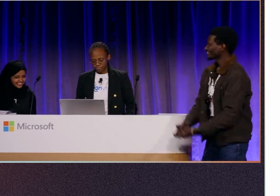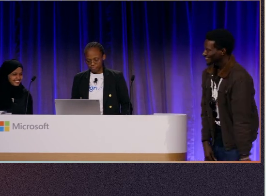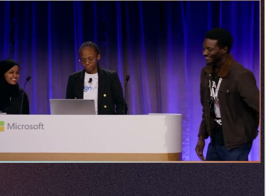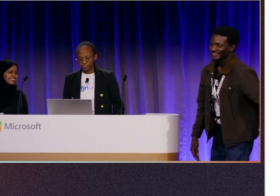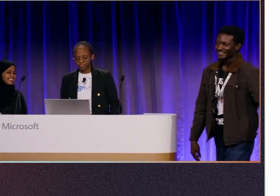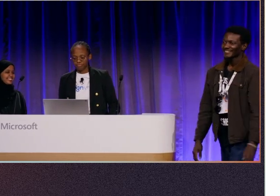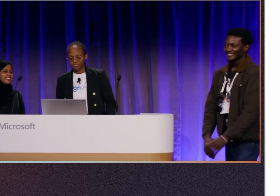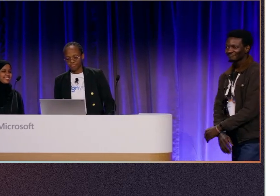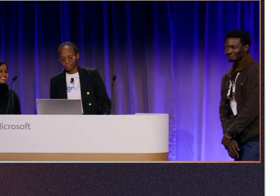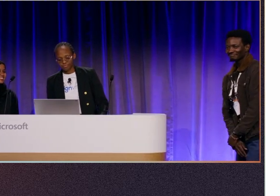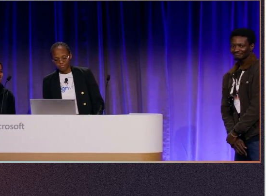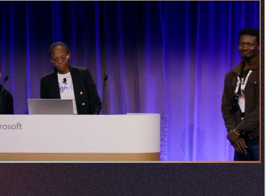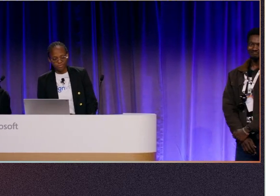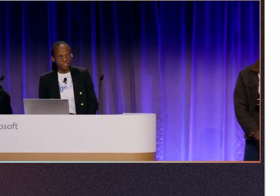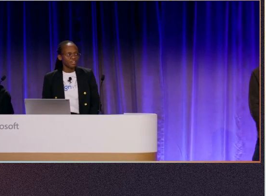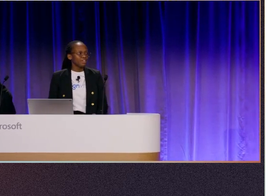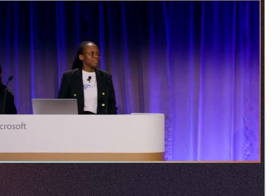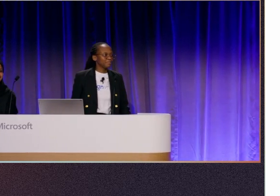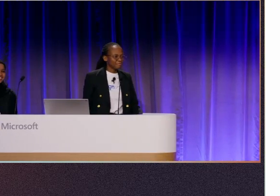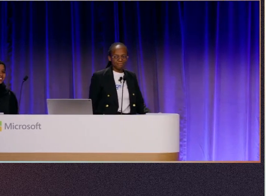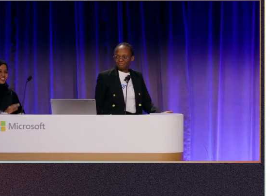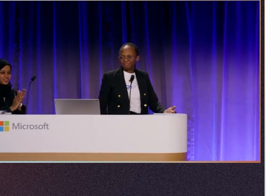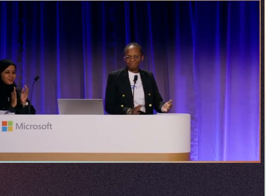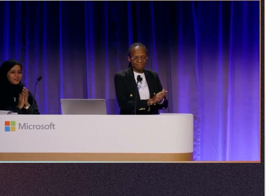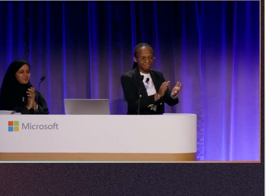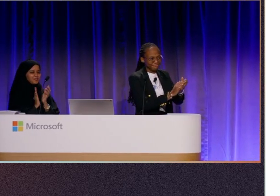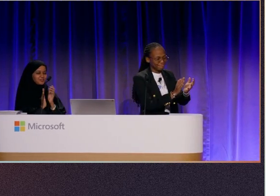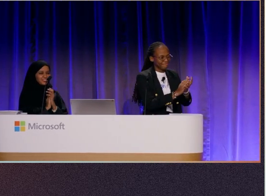Thank you. I'm going to turn it over to my team. Hello.